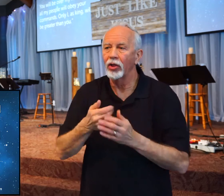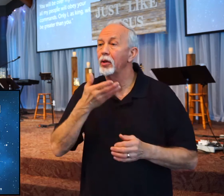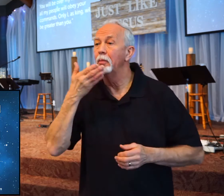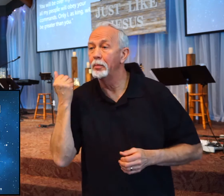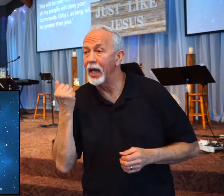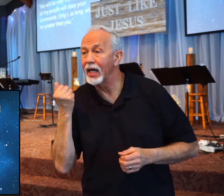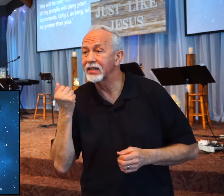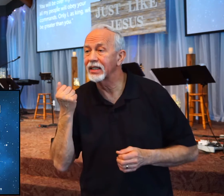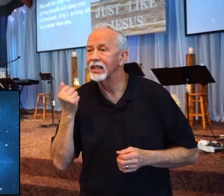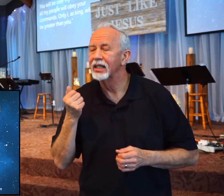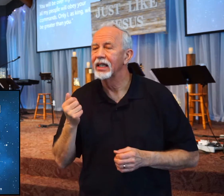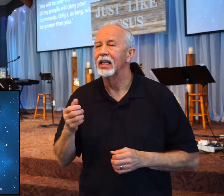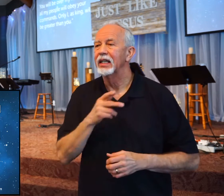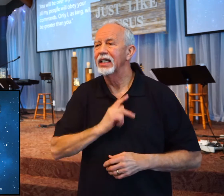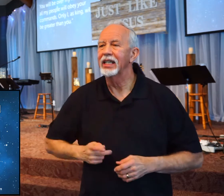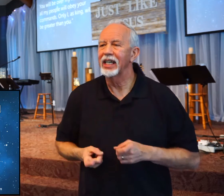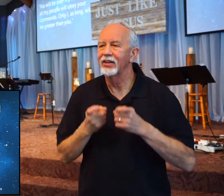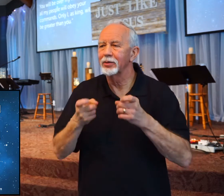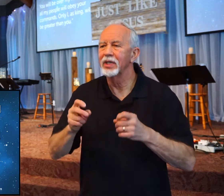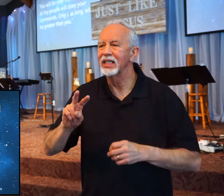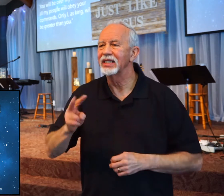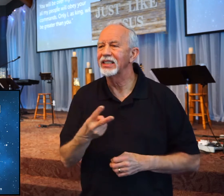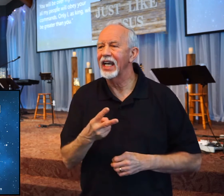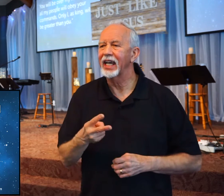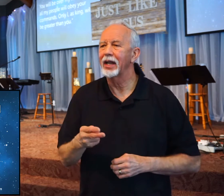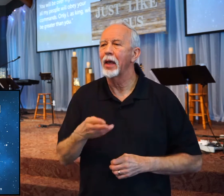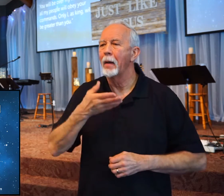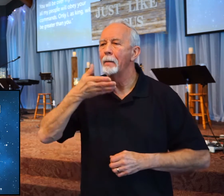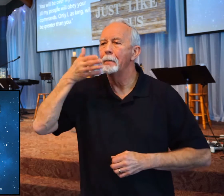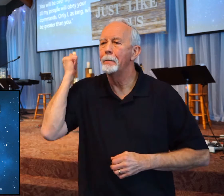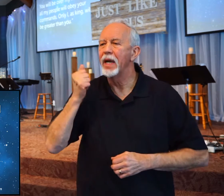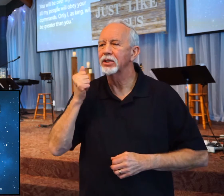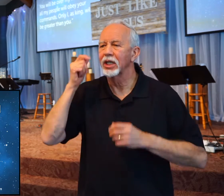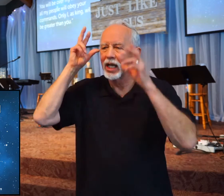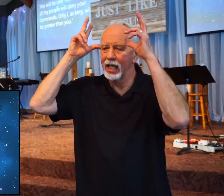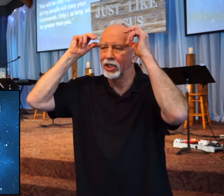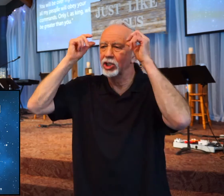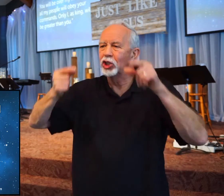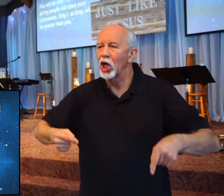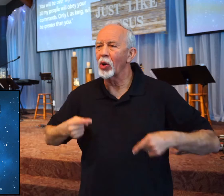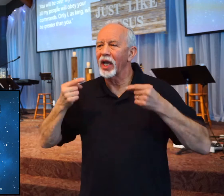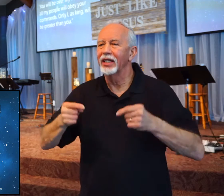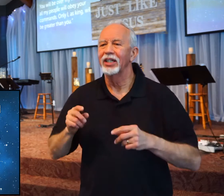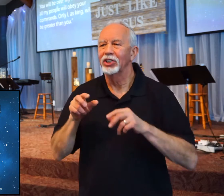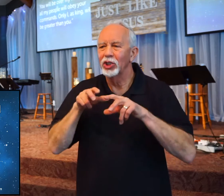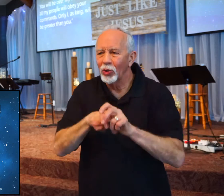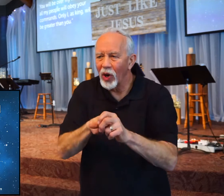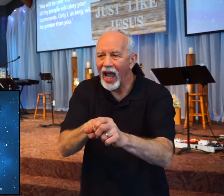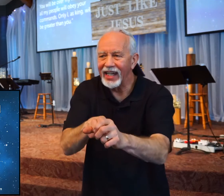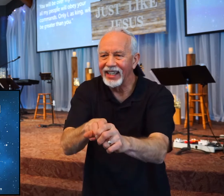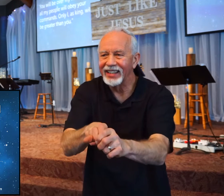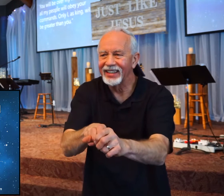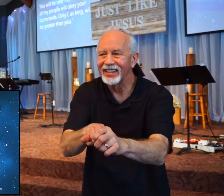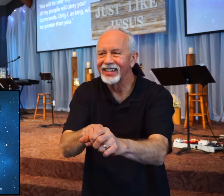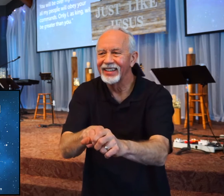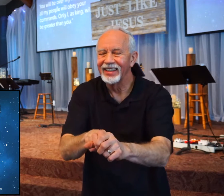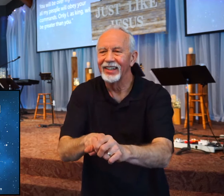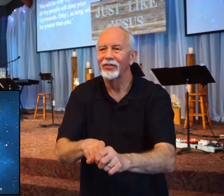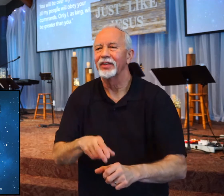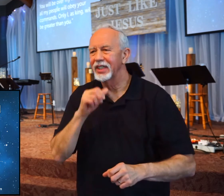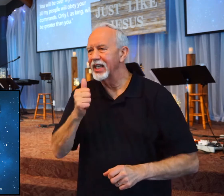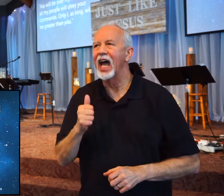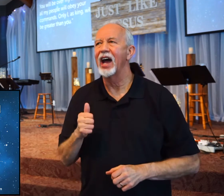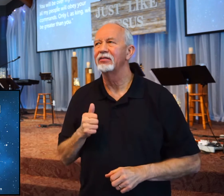king even gives him the second best chariot to ride in. In our context today, he didn't have Air